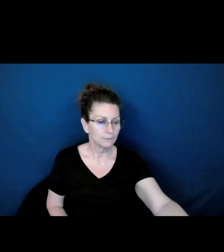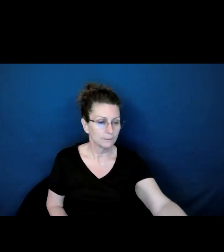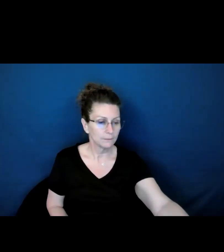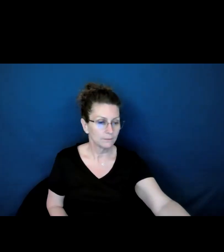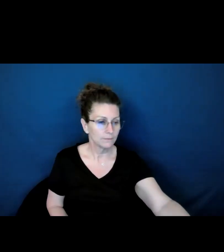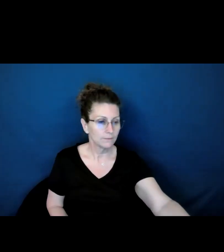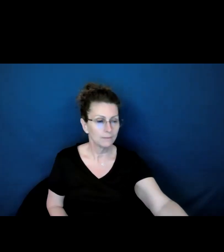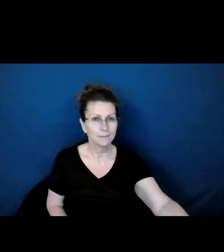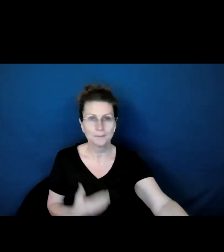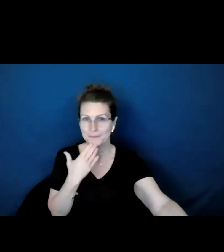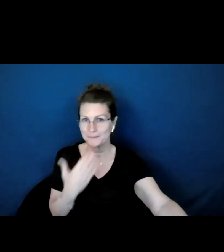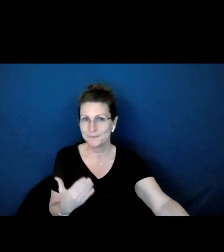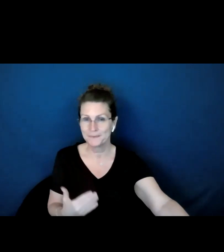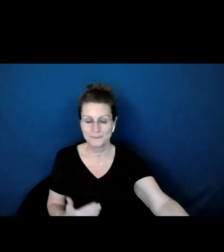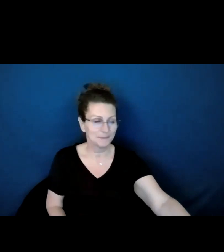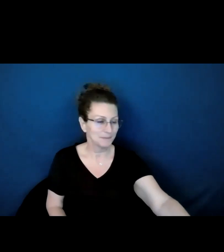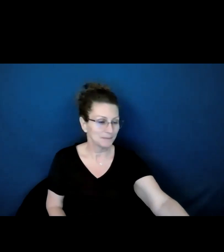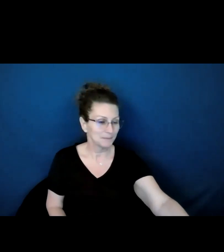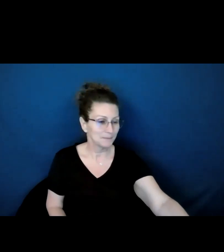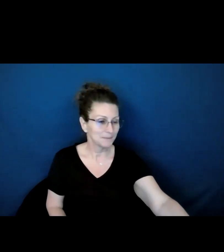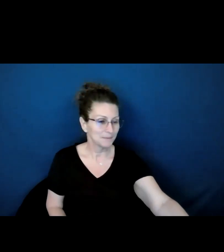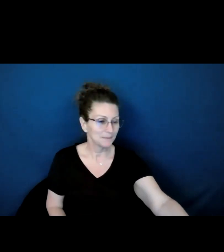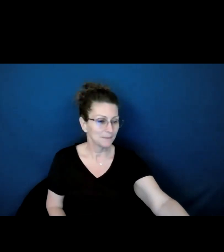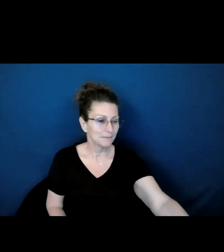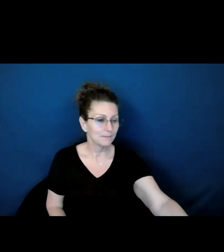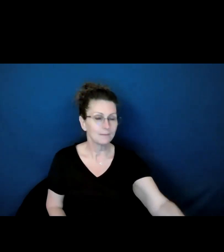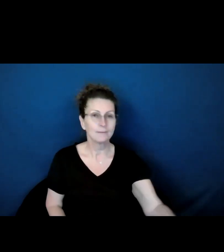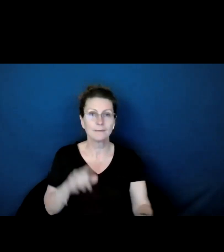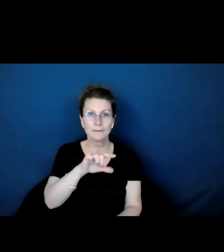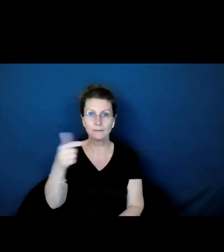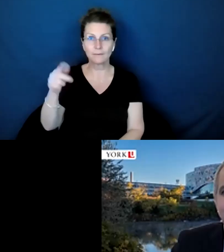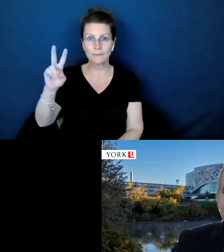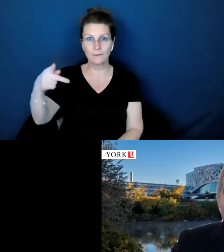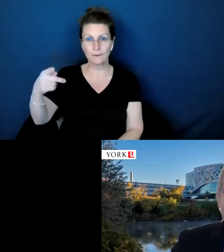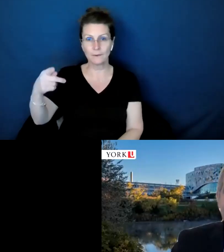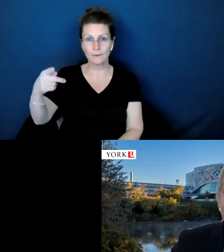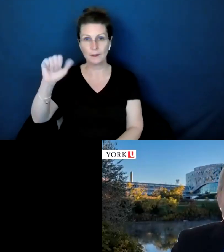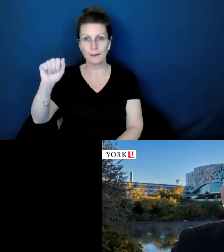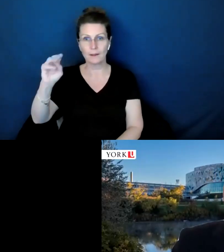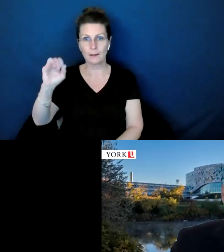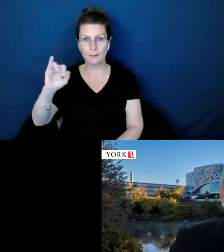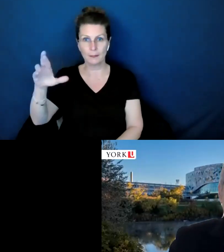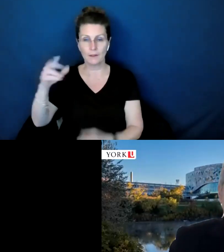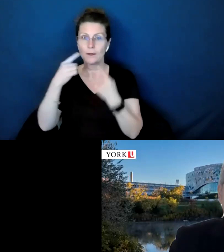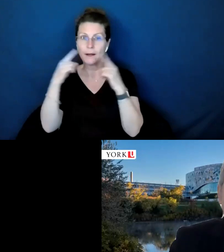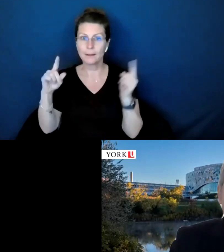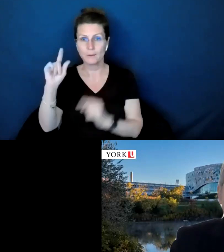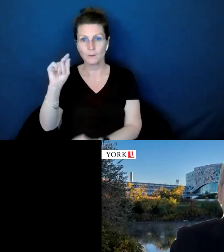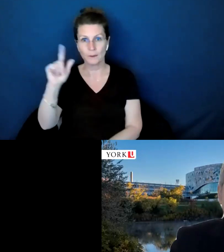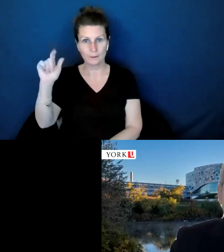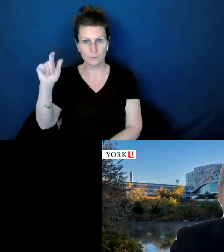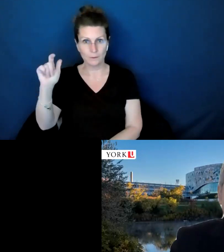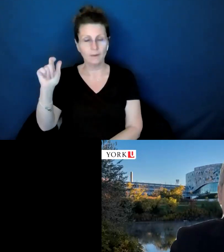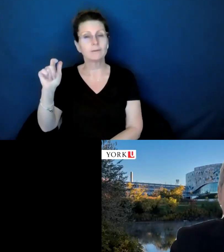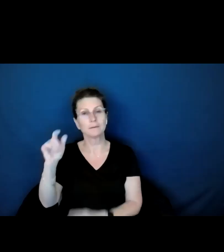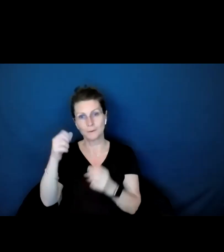Thank you. So now we'll move on to Vice President Amir Asif to announce the 2021 Perla winner.